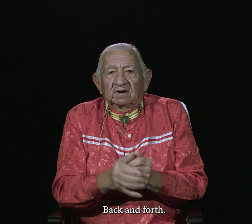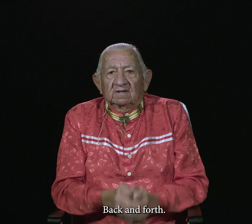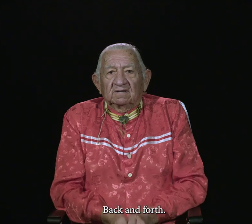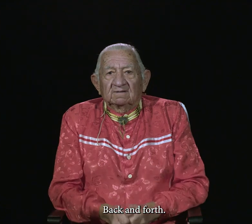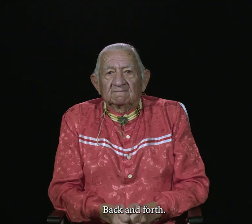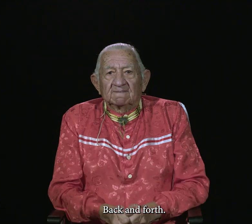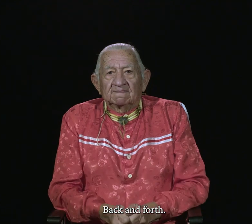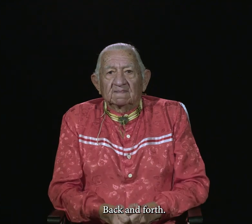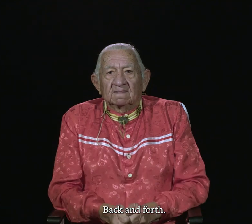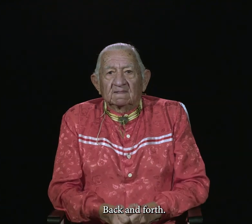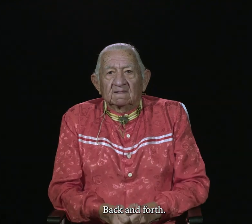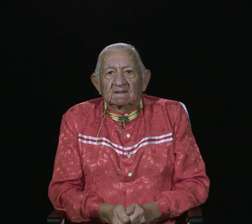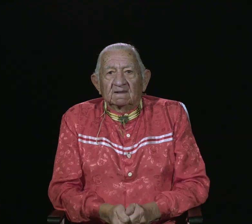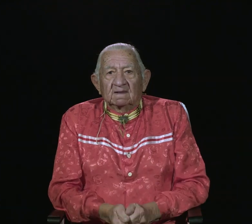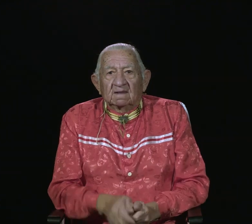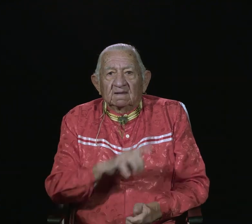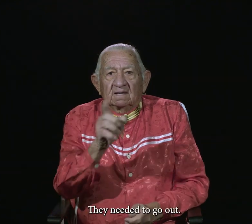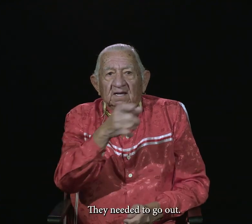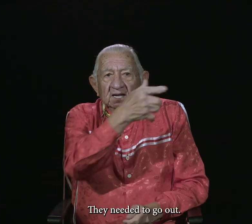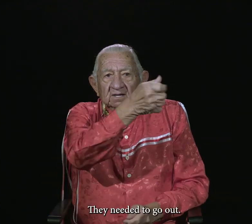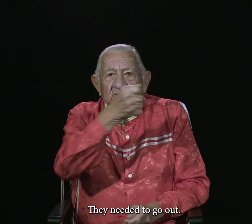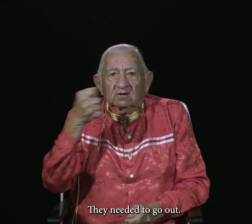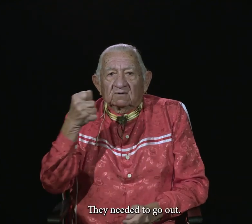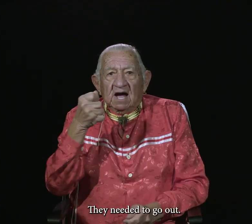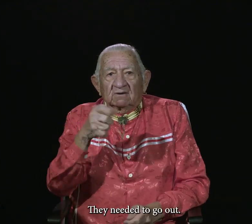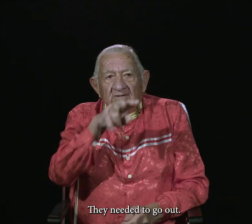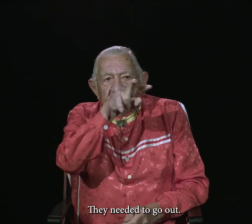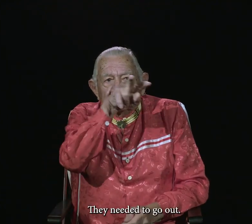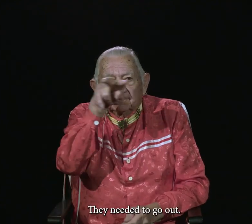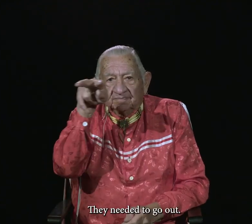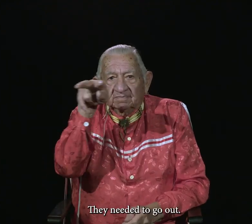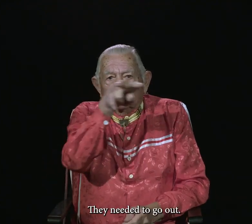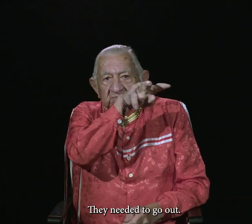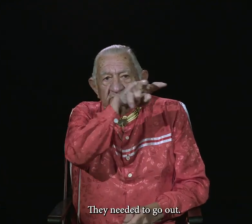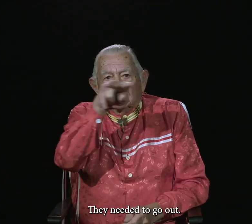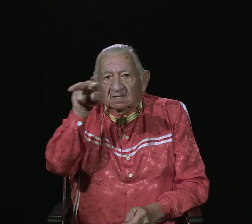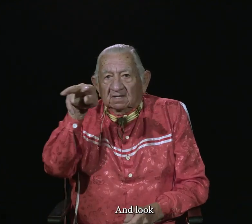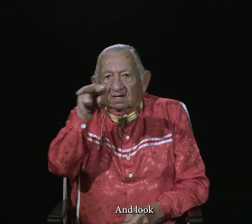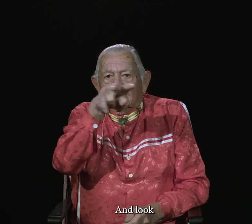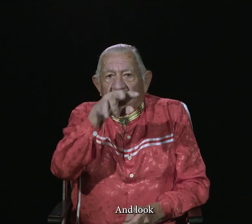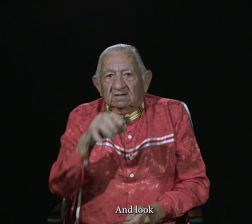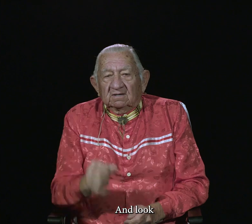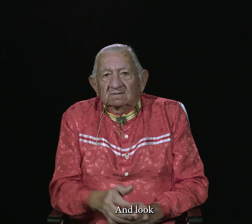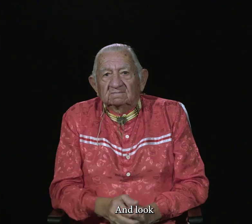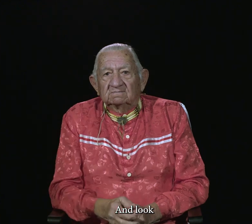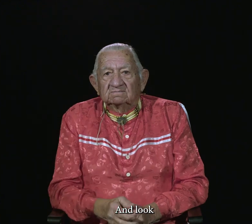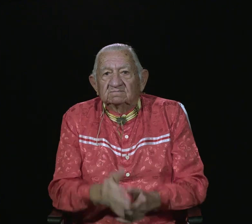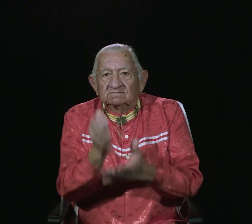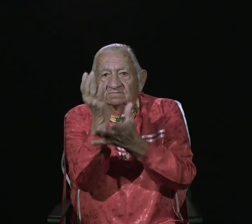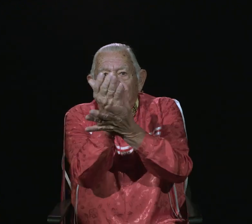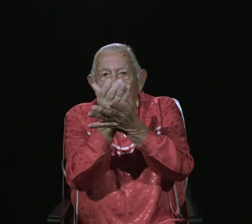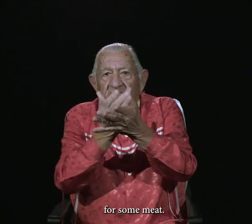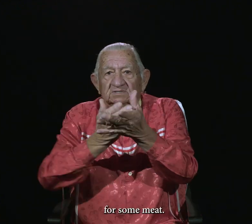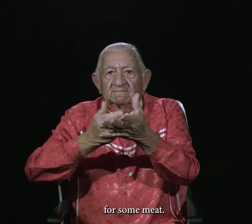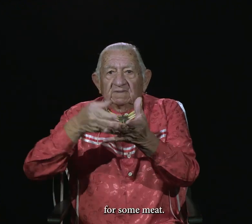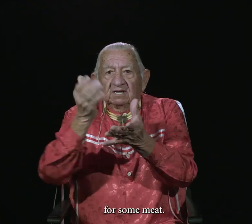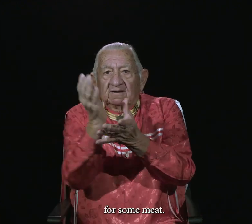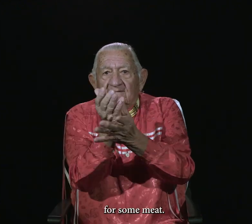forth. They needed to go out and look for some meat,